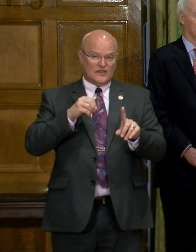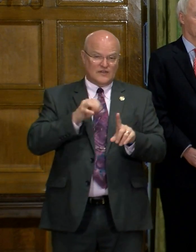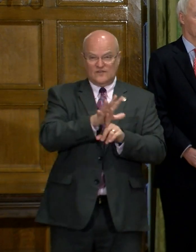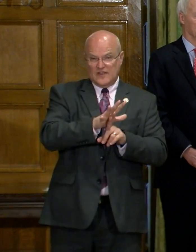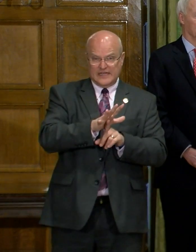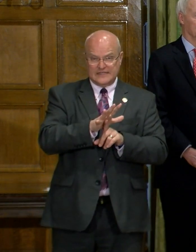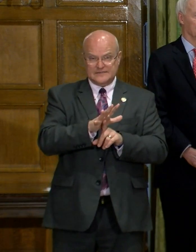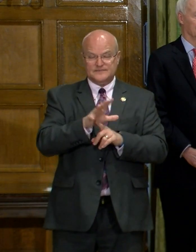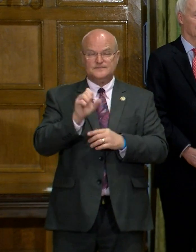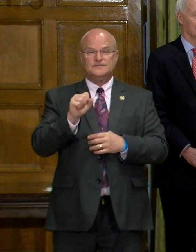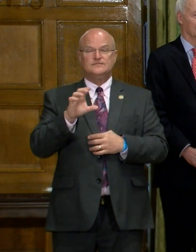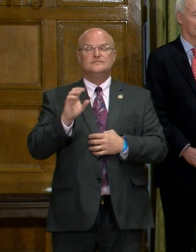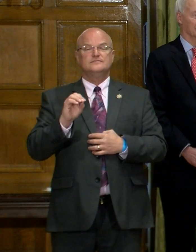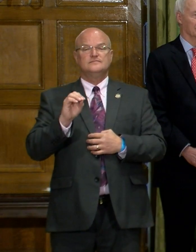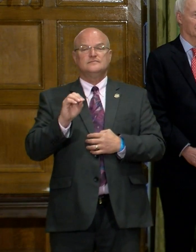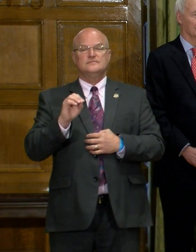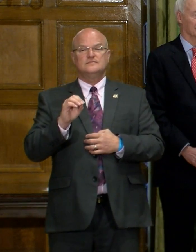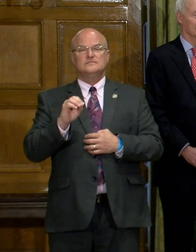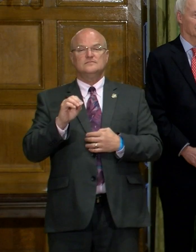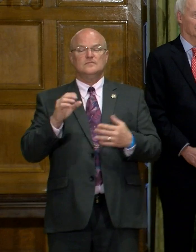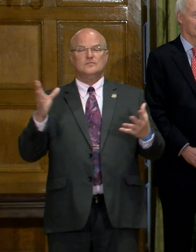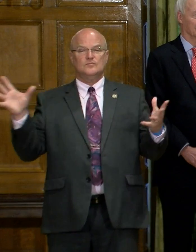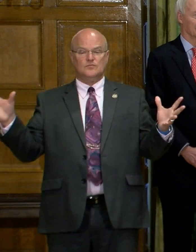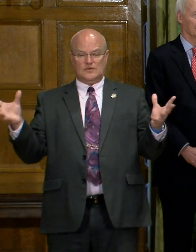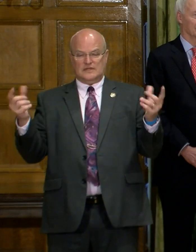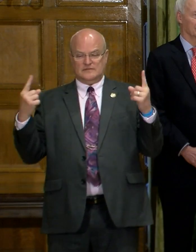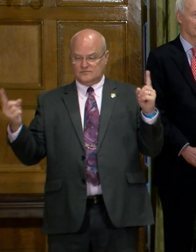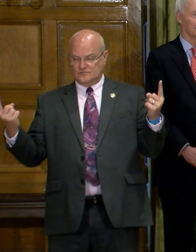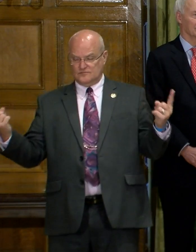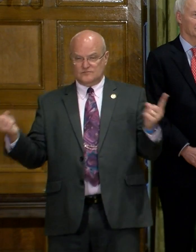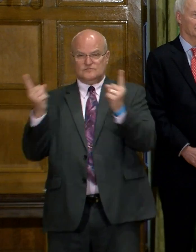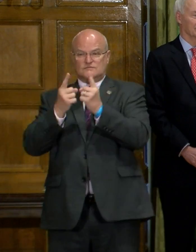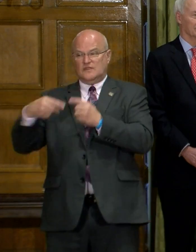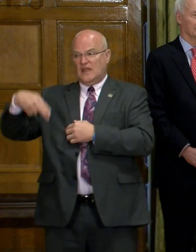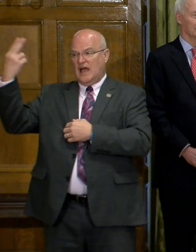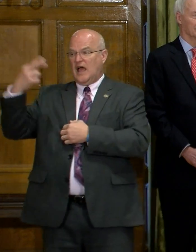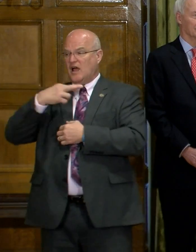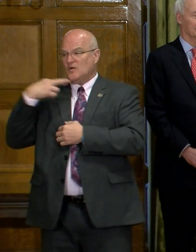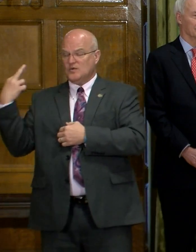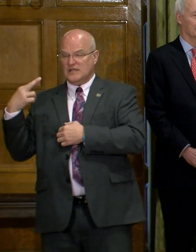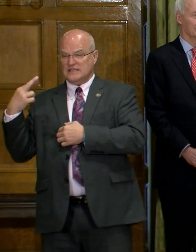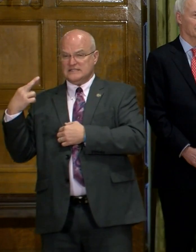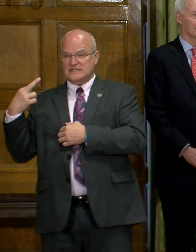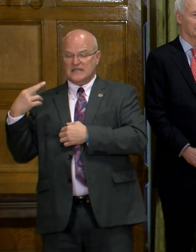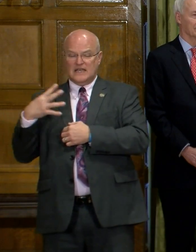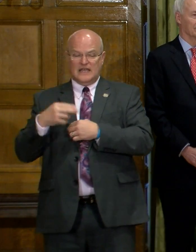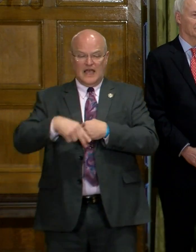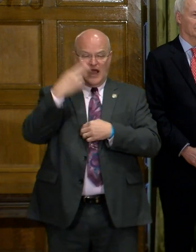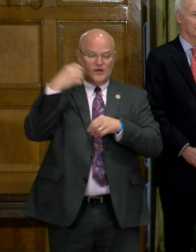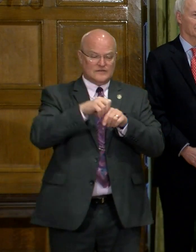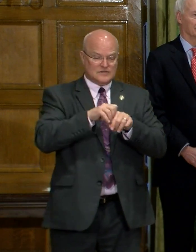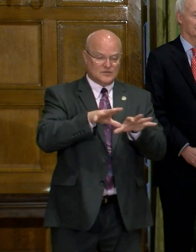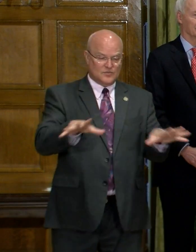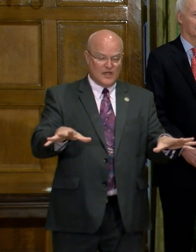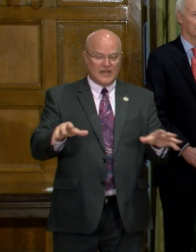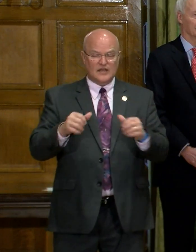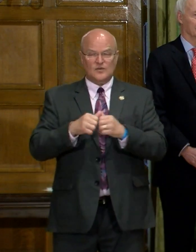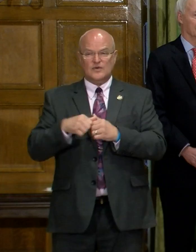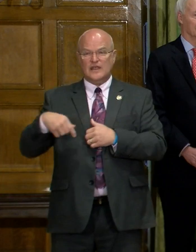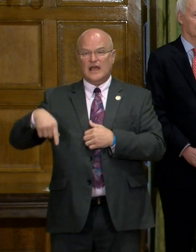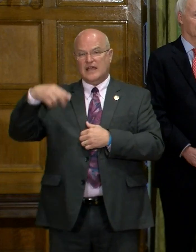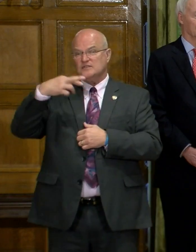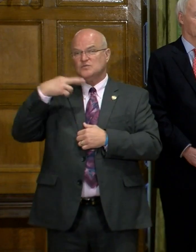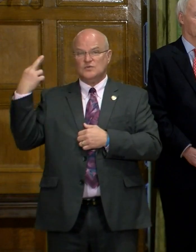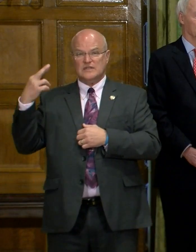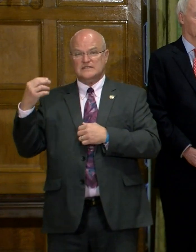infected. So bringing together those who are at highest risk of spreading COVID-19 together with those who are at